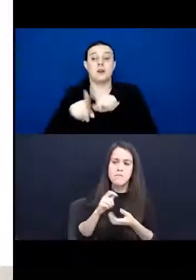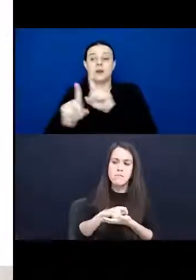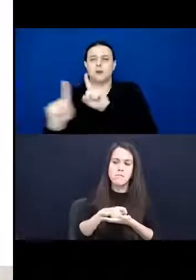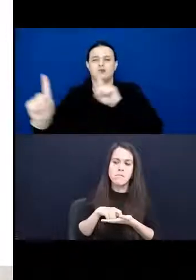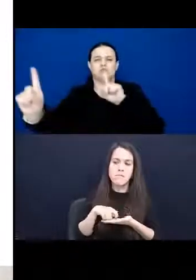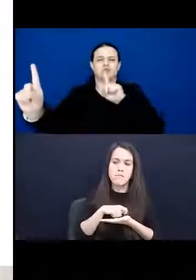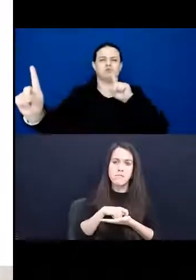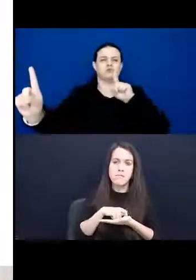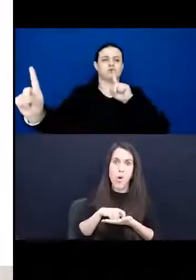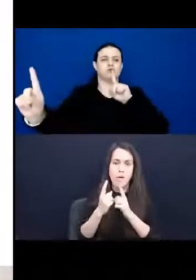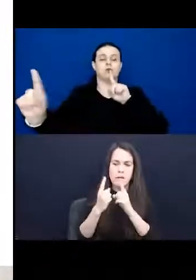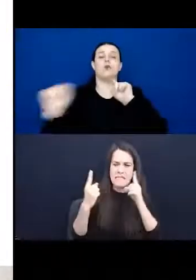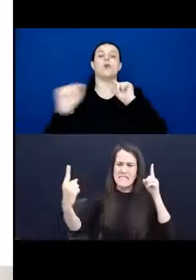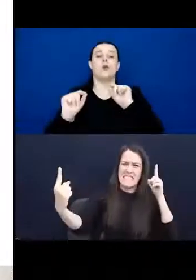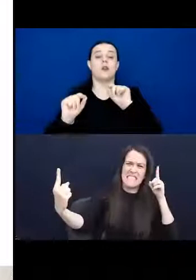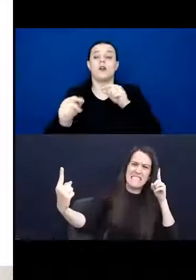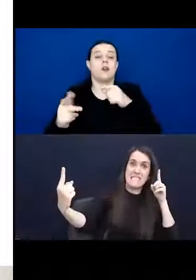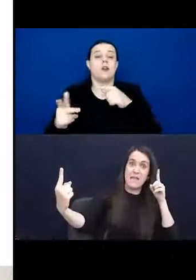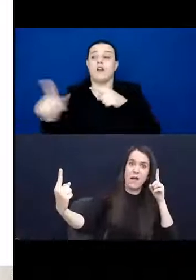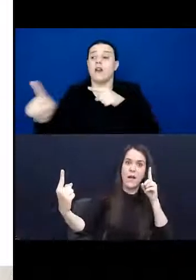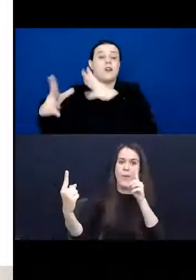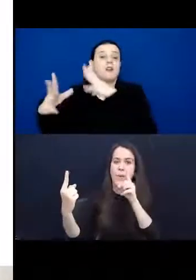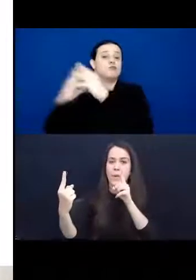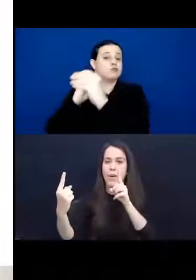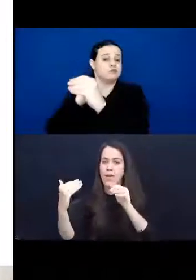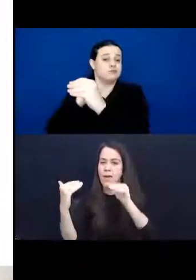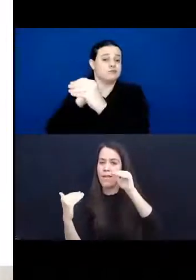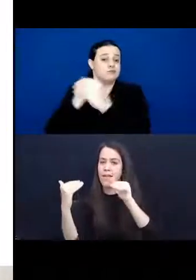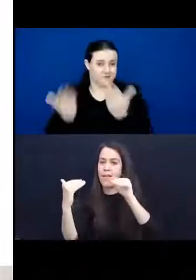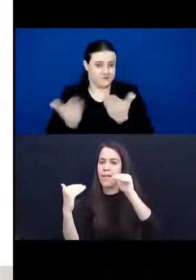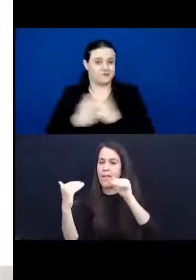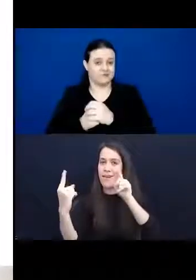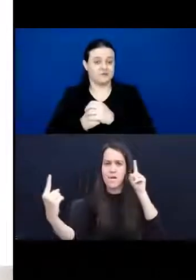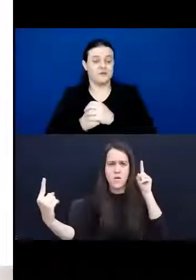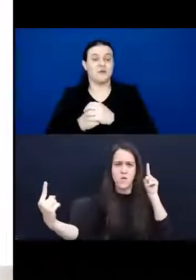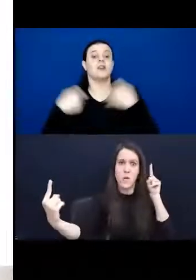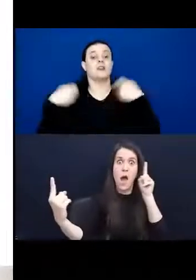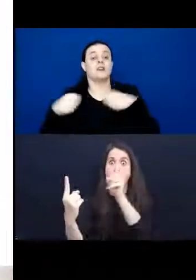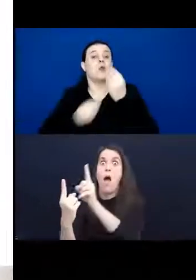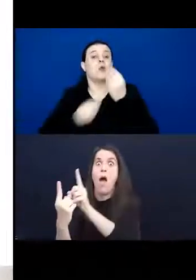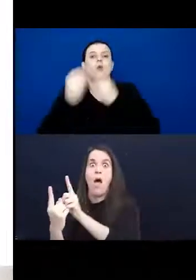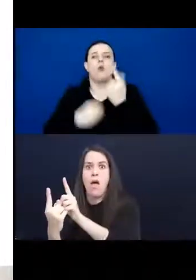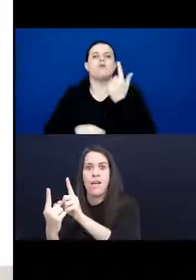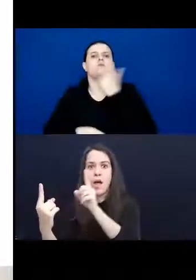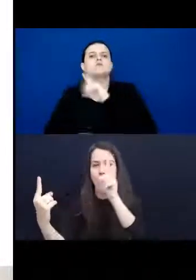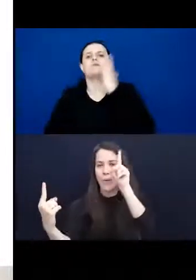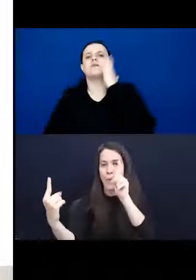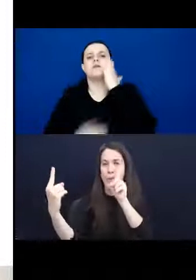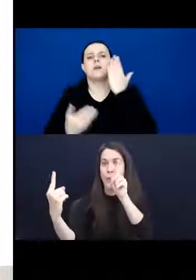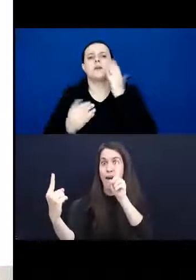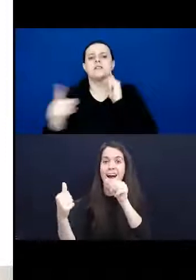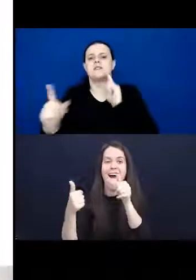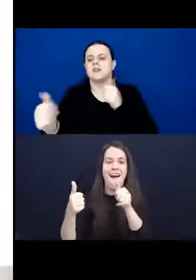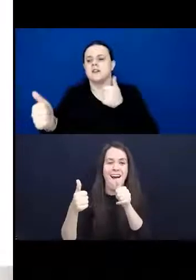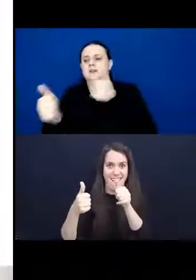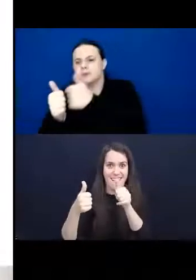from the suspect will enable this person to escape. So how the person knows if they are too close or